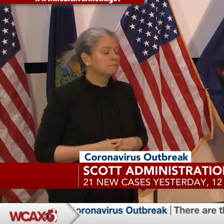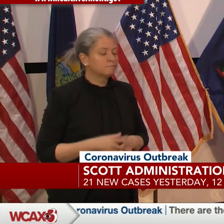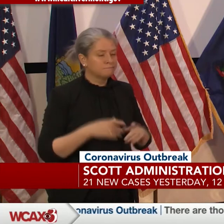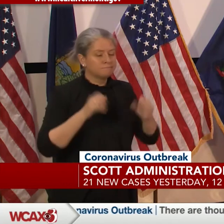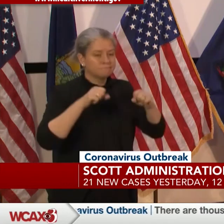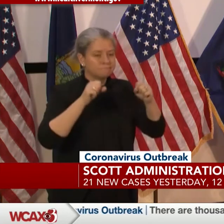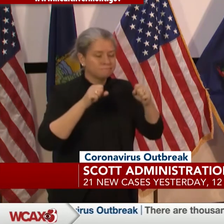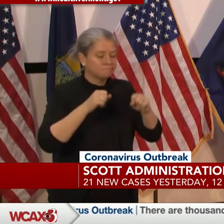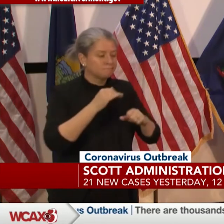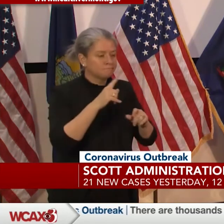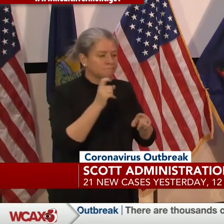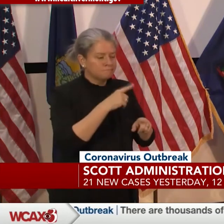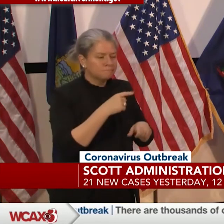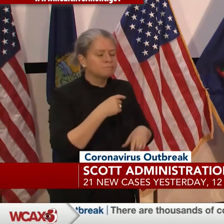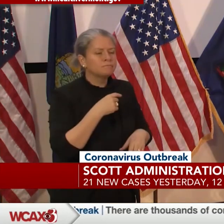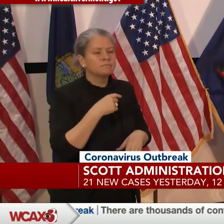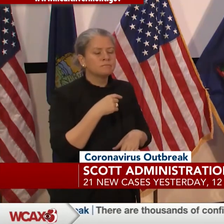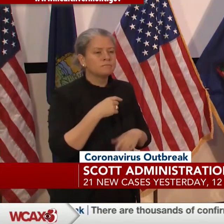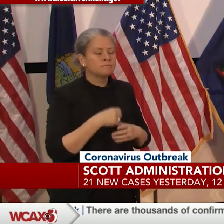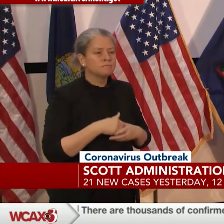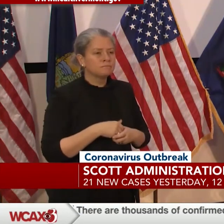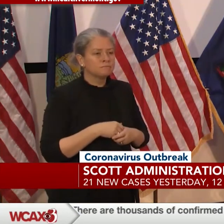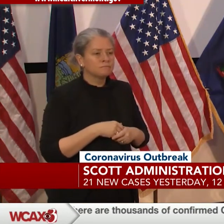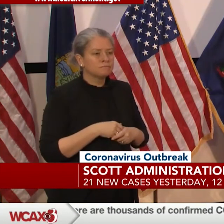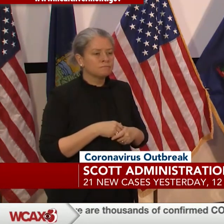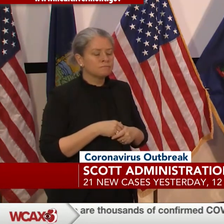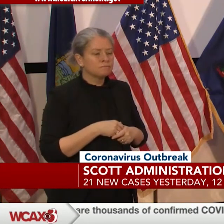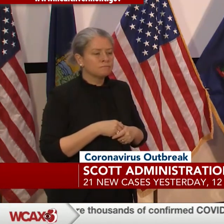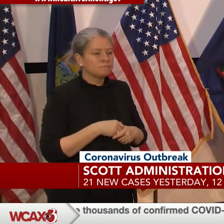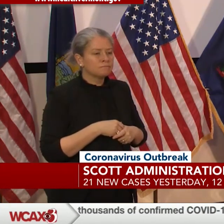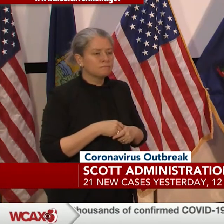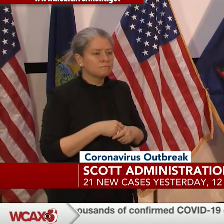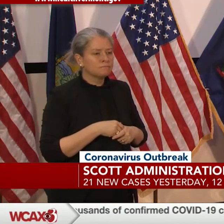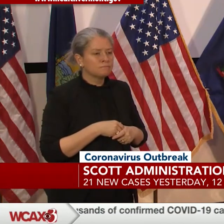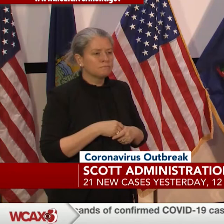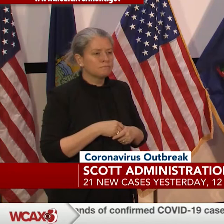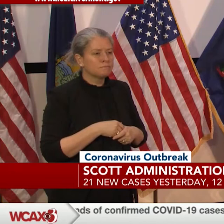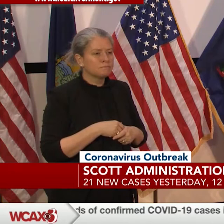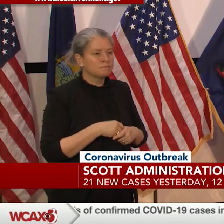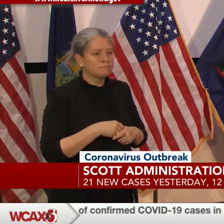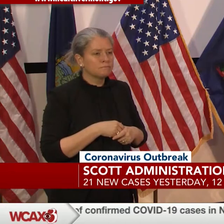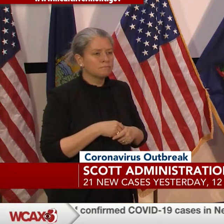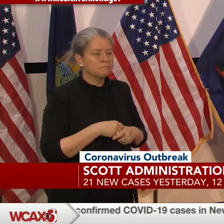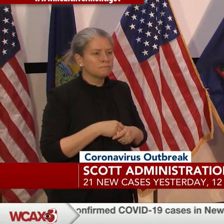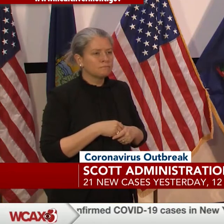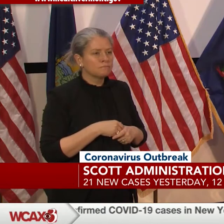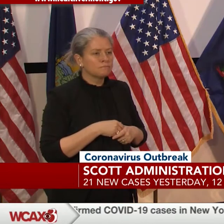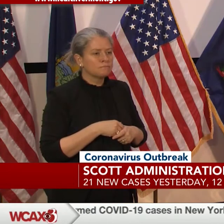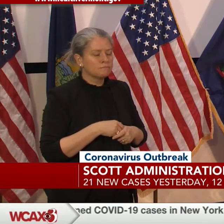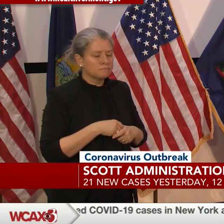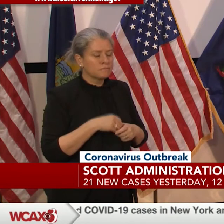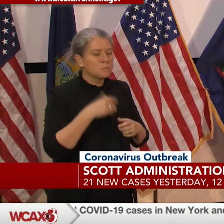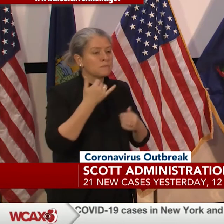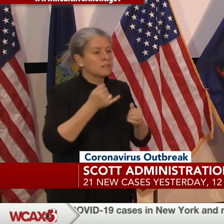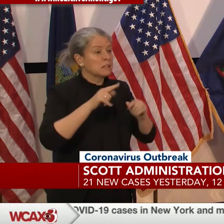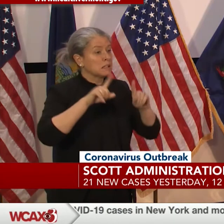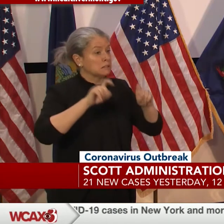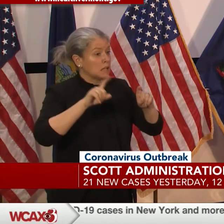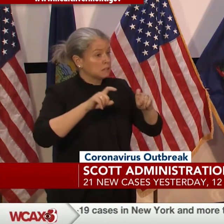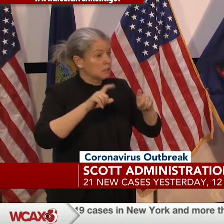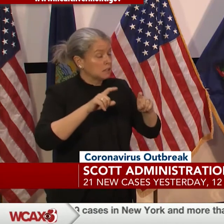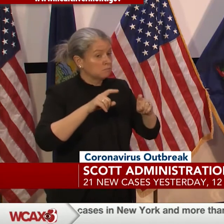Hi, thank you. So I was just wondering, is there any indication so far, at least, that the new expanded testing policy is